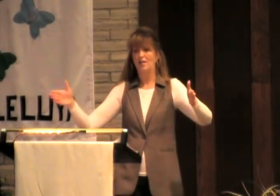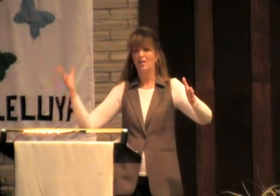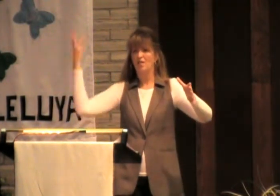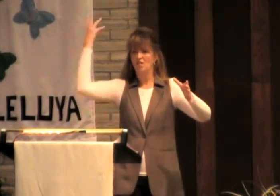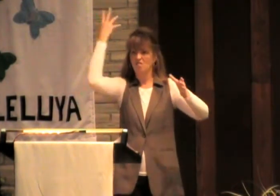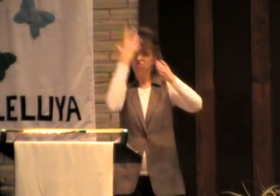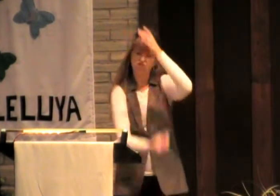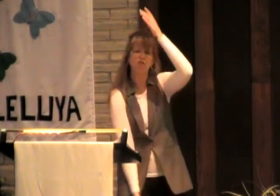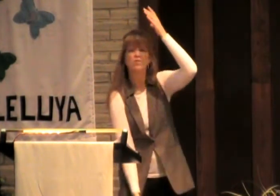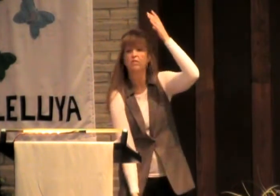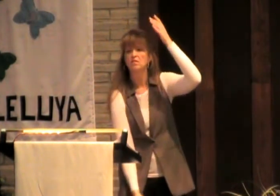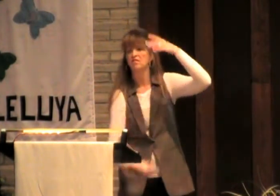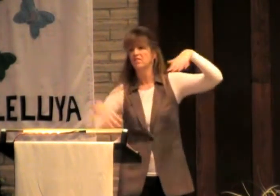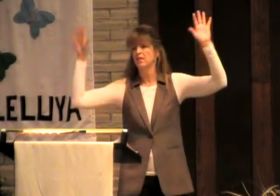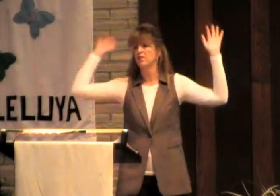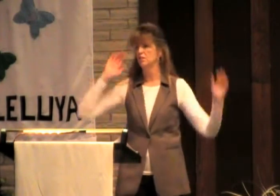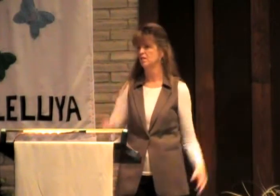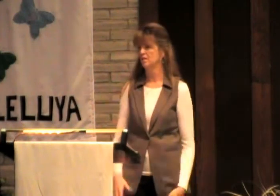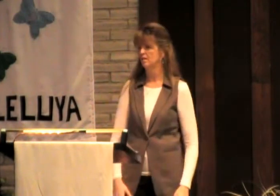wider.